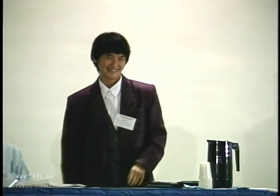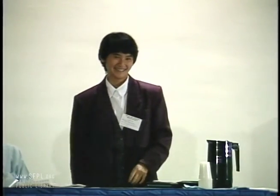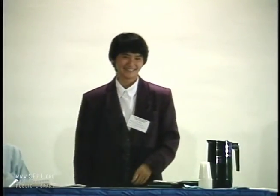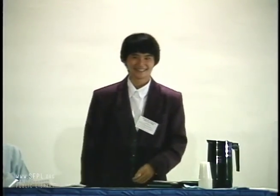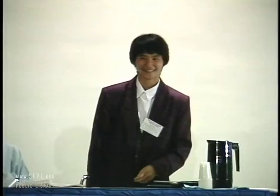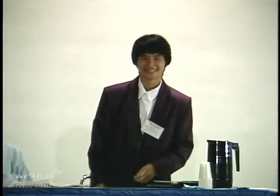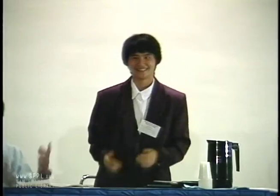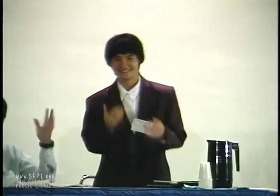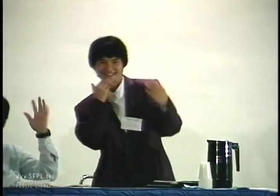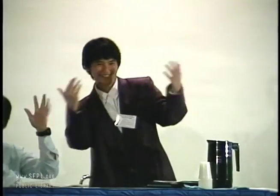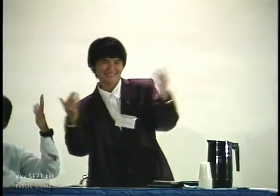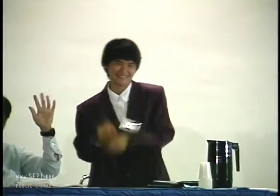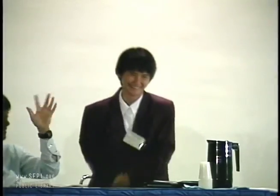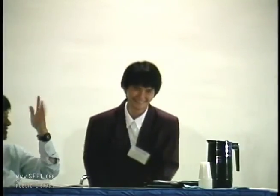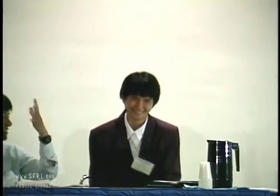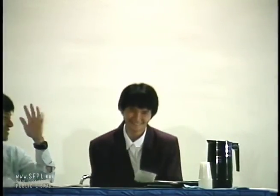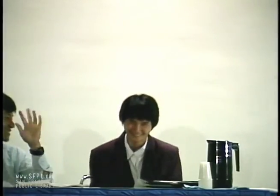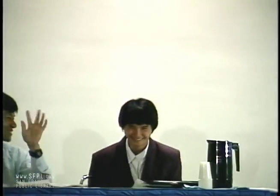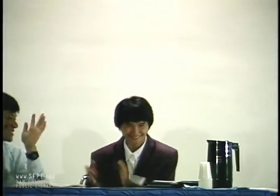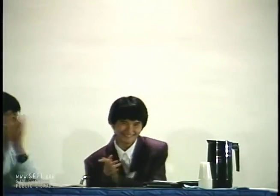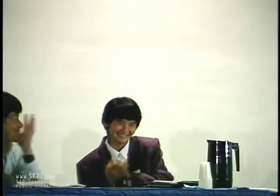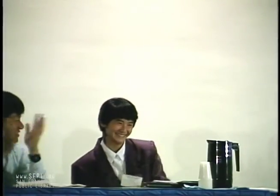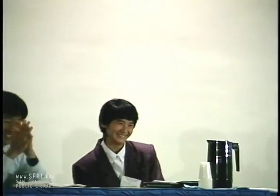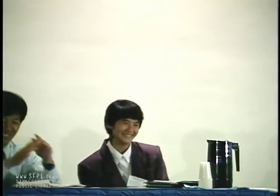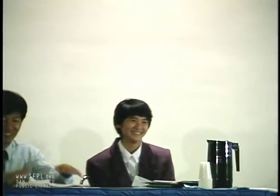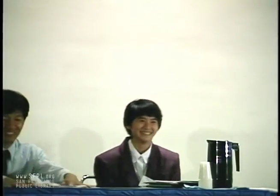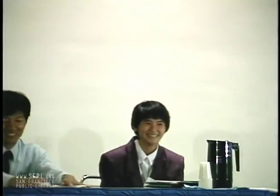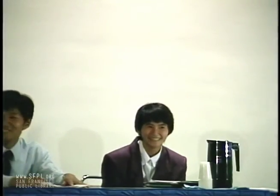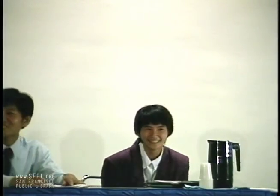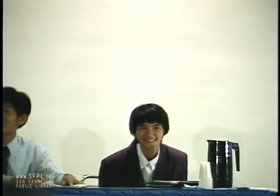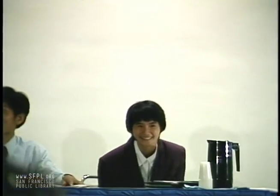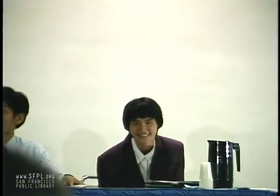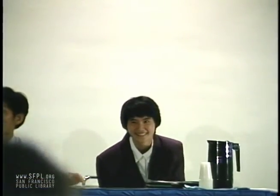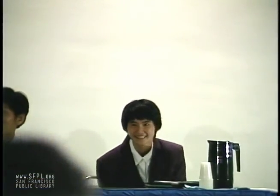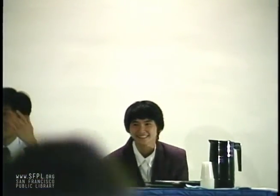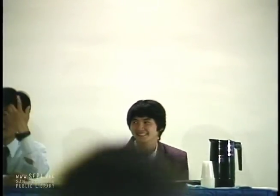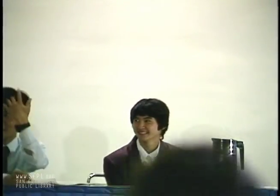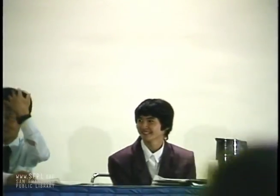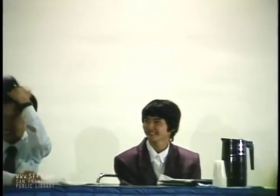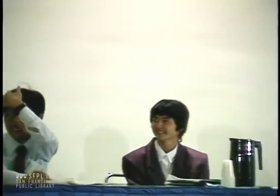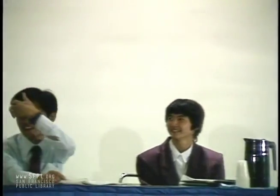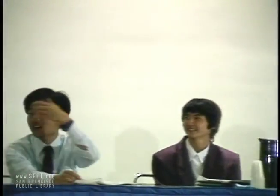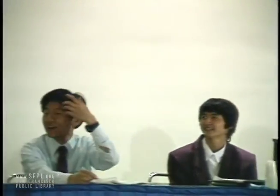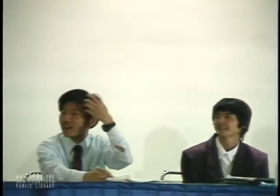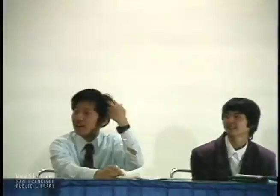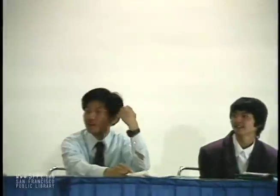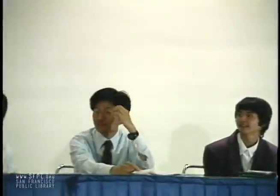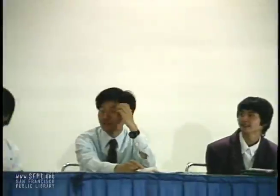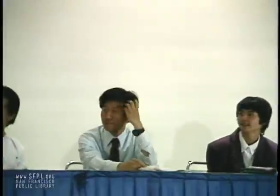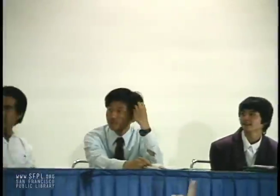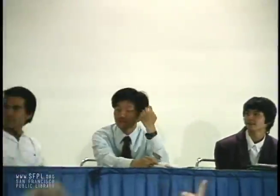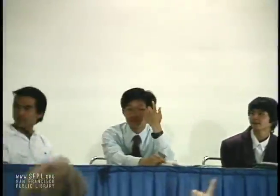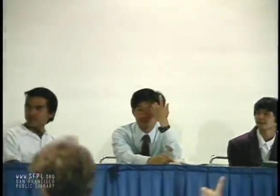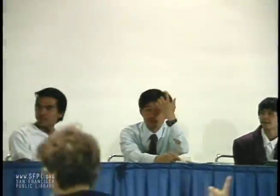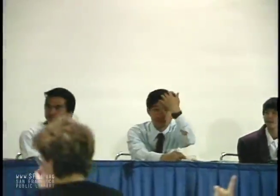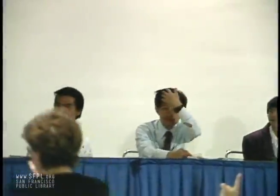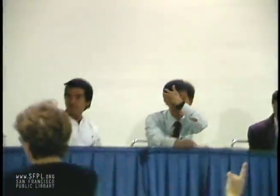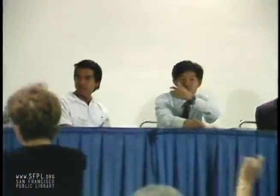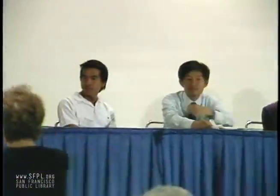because that's where I learned sign language. Thank you. Before we take some questions from all of you,